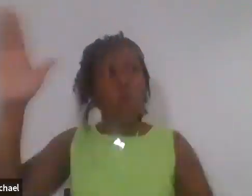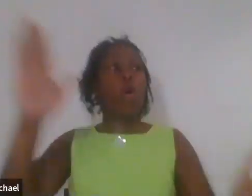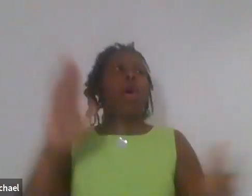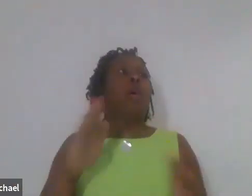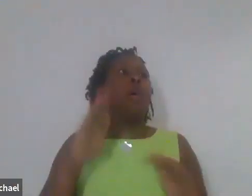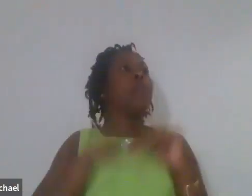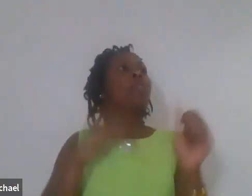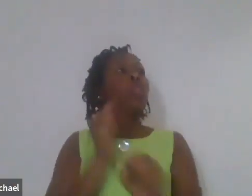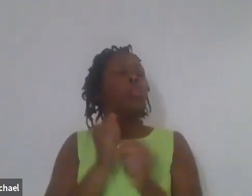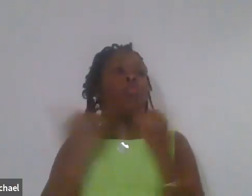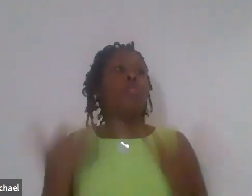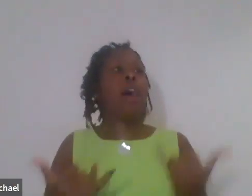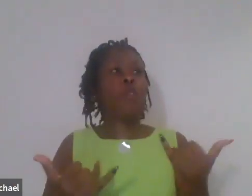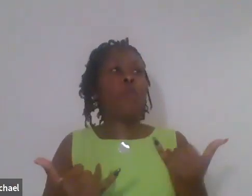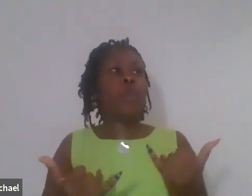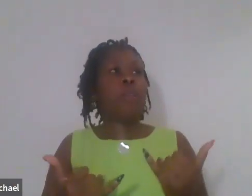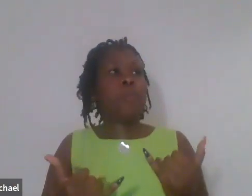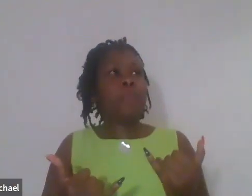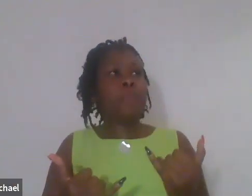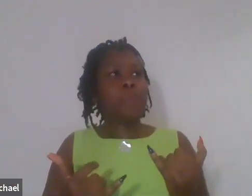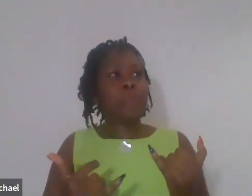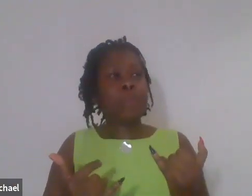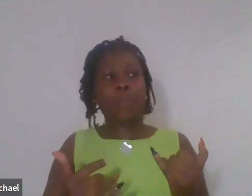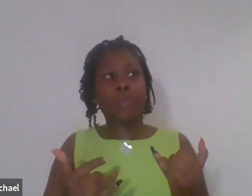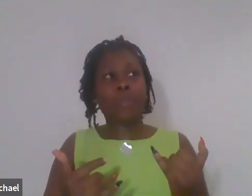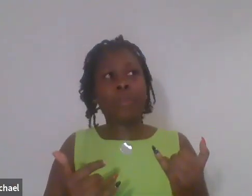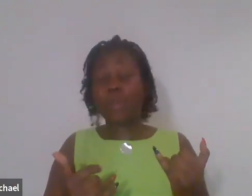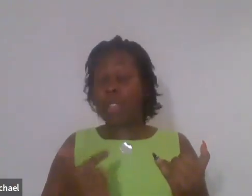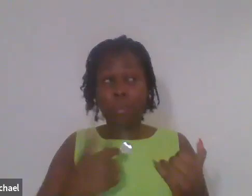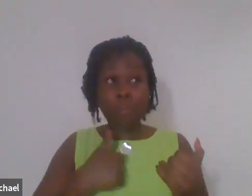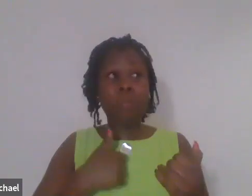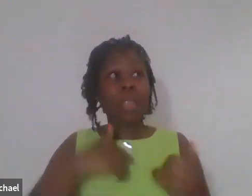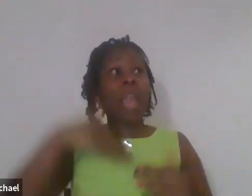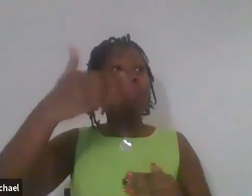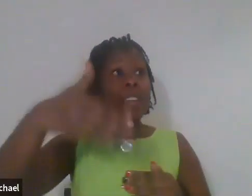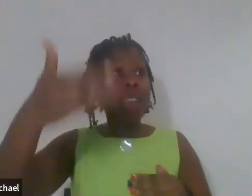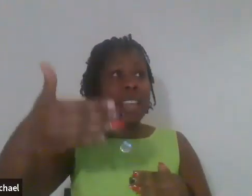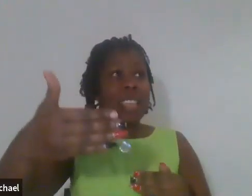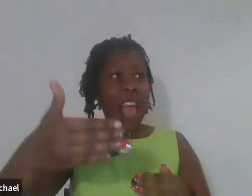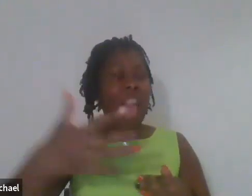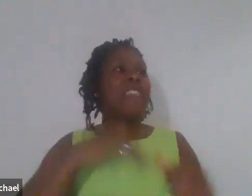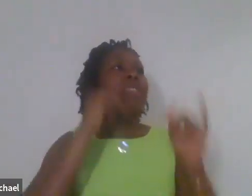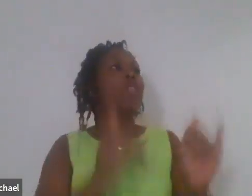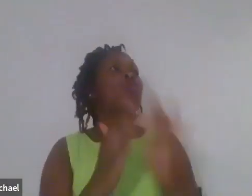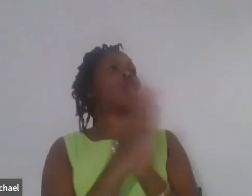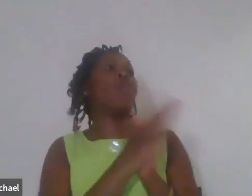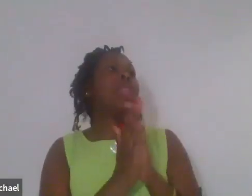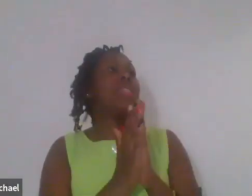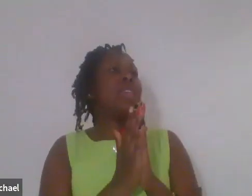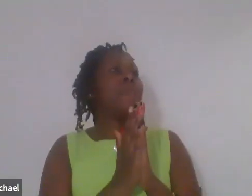So what you do is just to do more, be more aggressive. Every day I get a new story. So every day